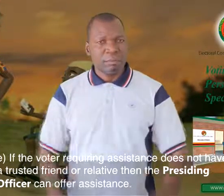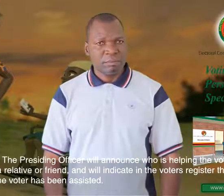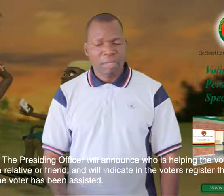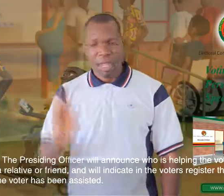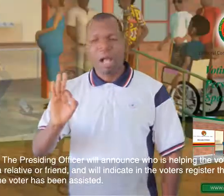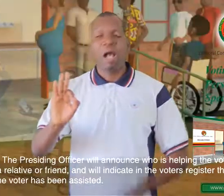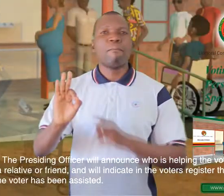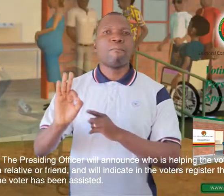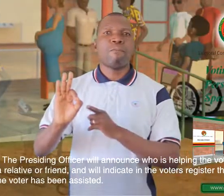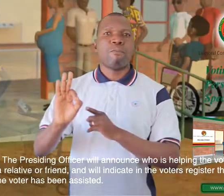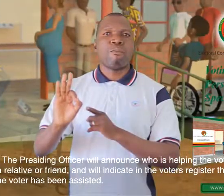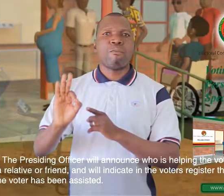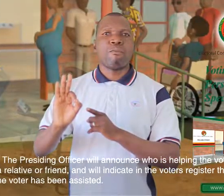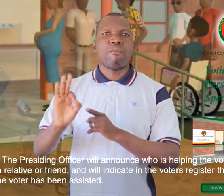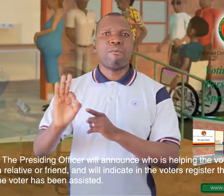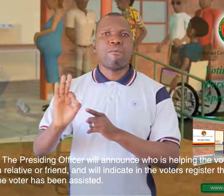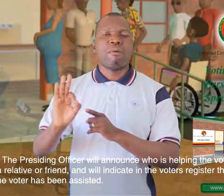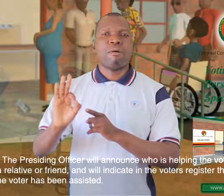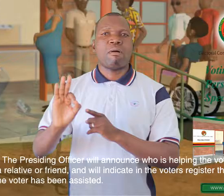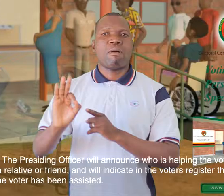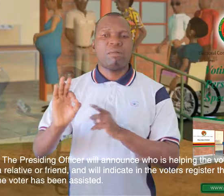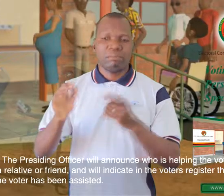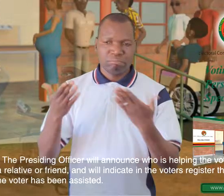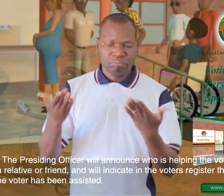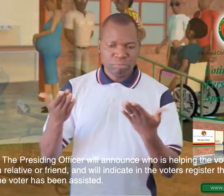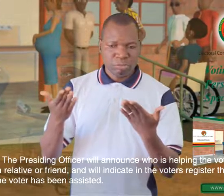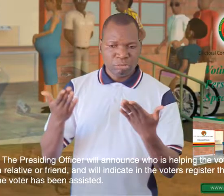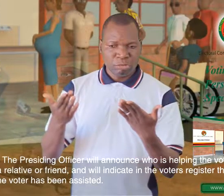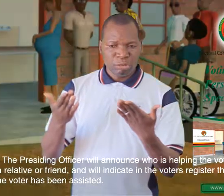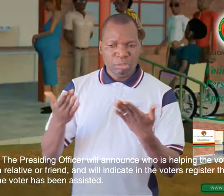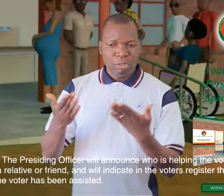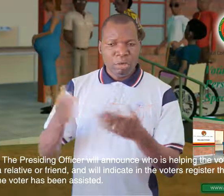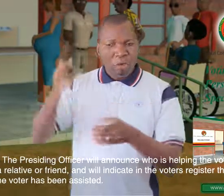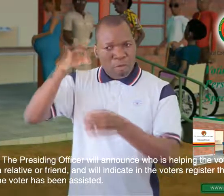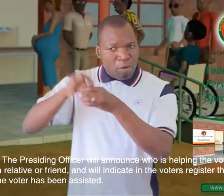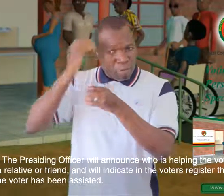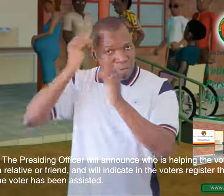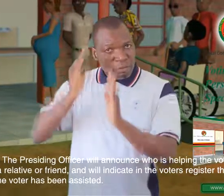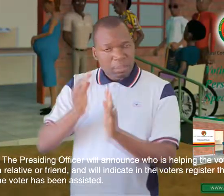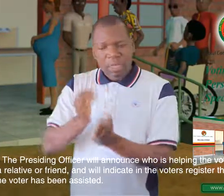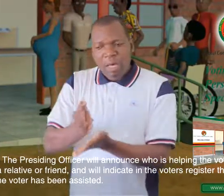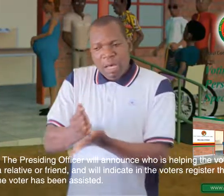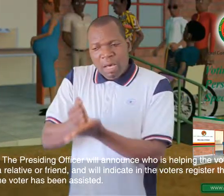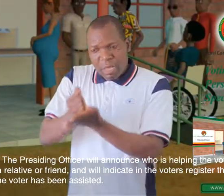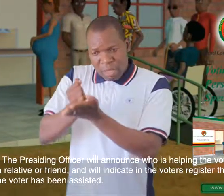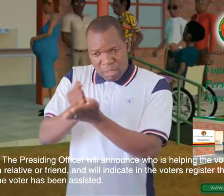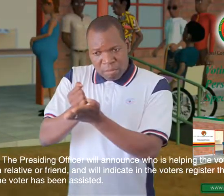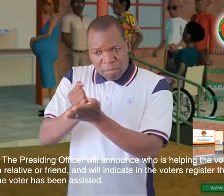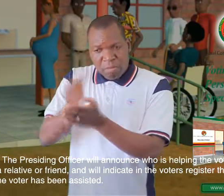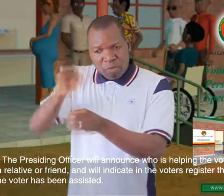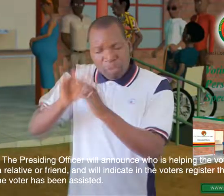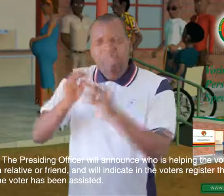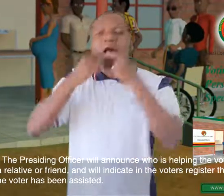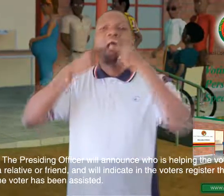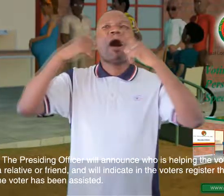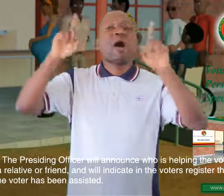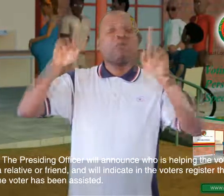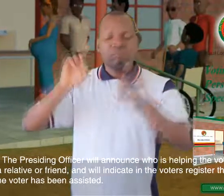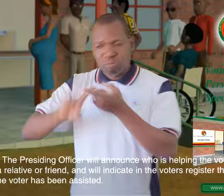F. The presiding officer will announce who is helping the voter, a relative or friend, and